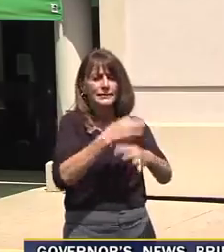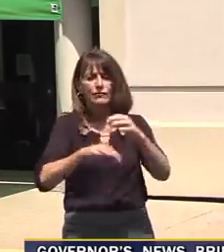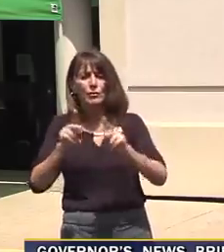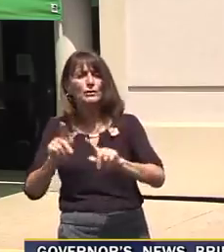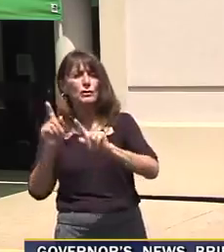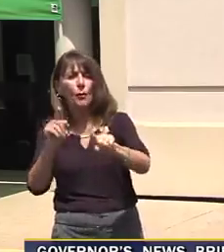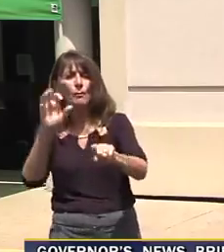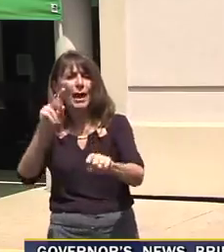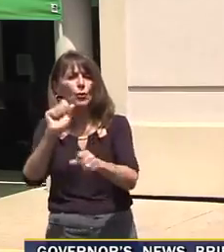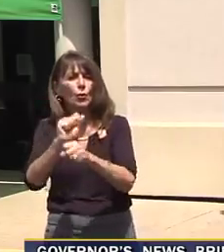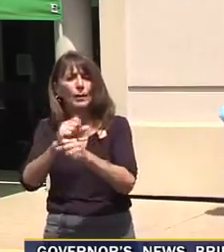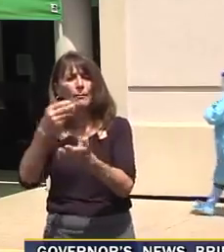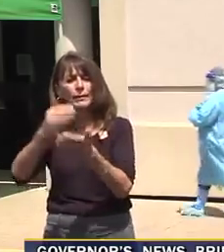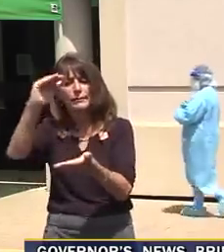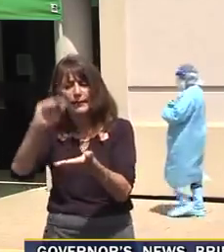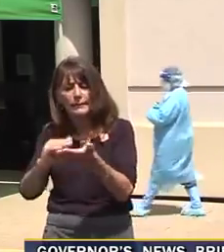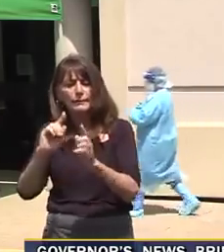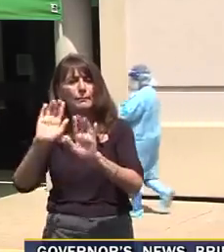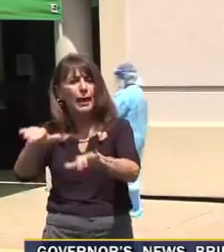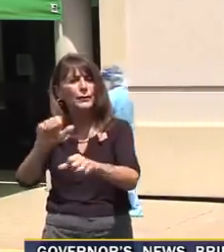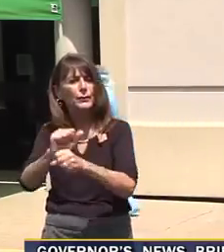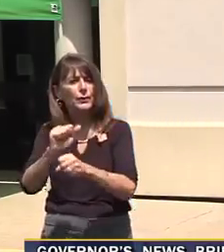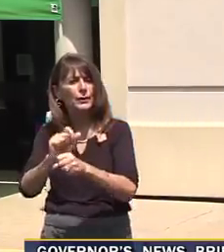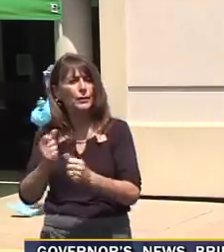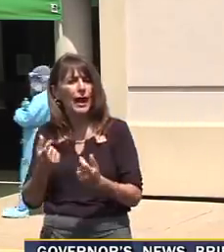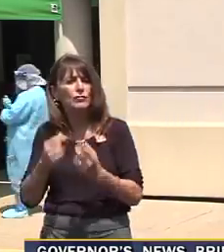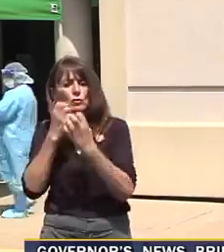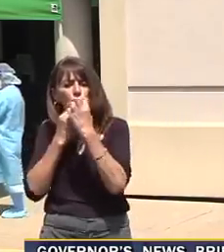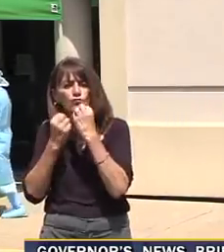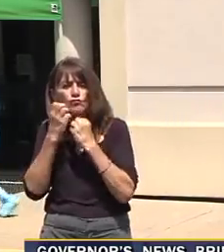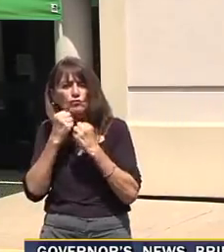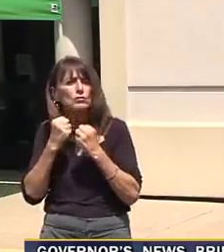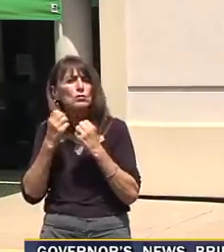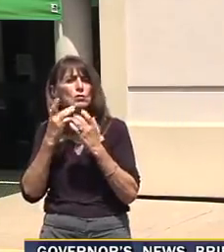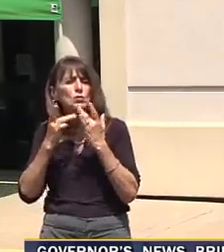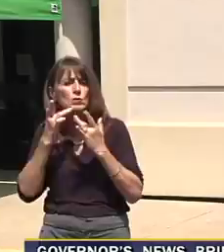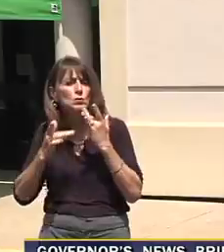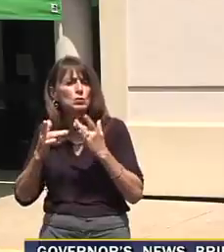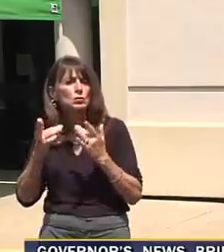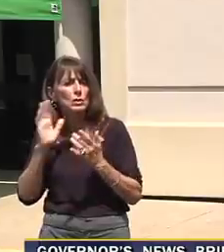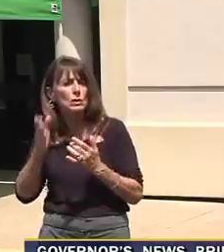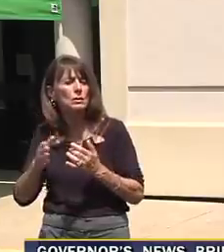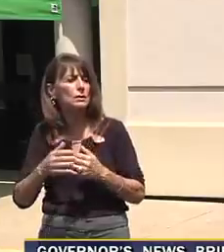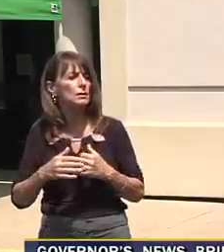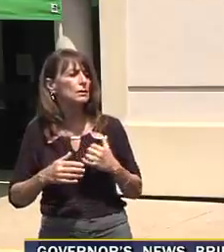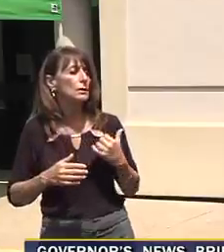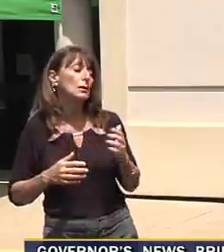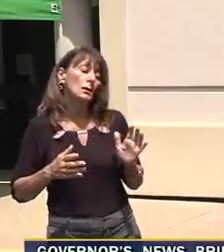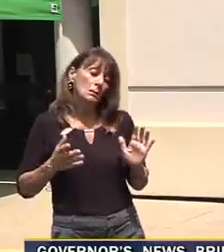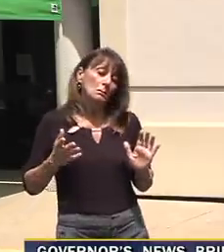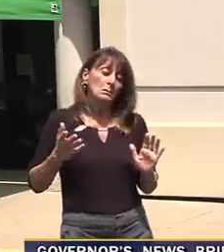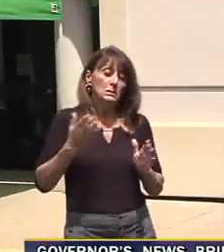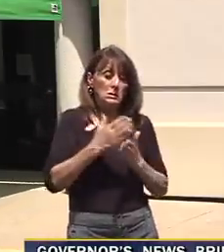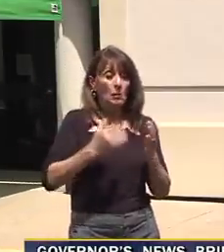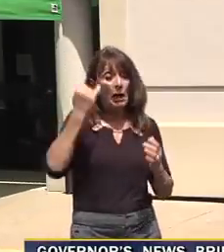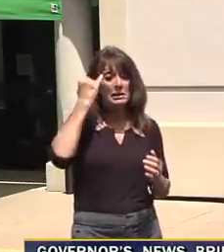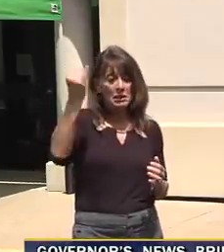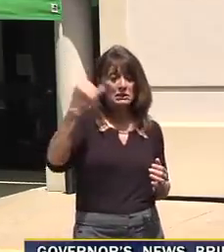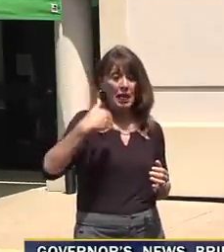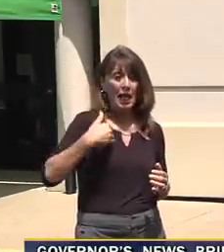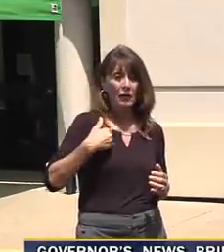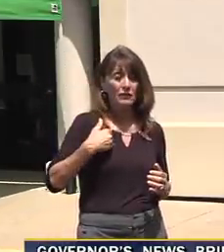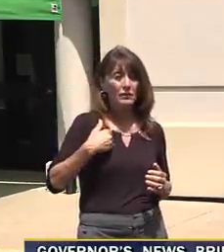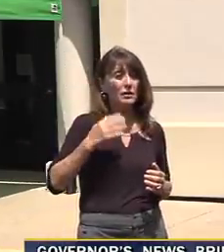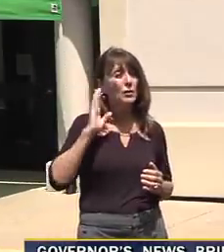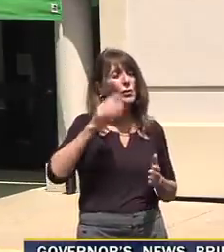a minimum wage? There are there are a few other ideas out there, one of which is we'll pay